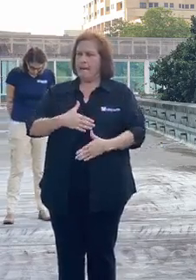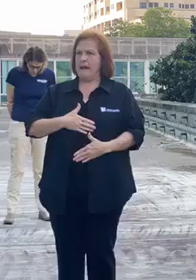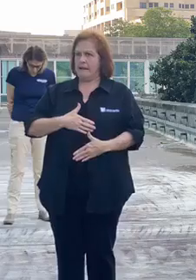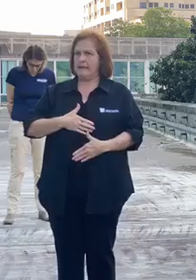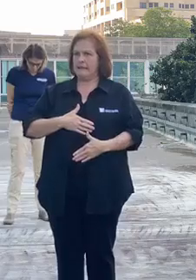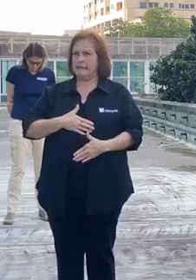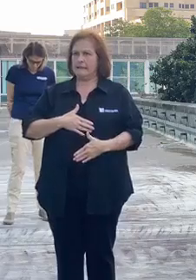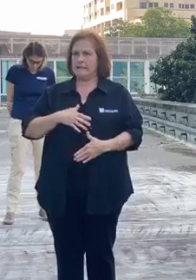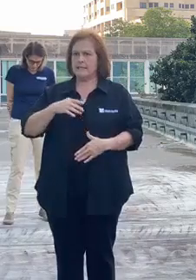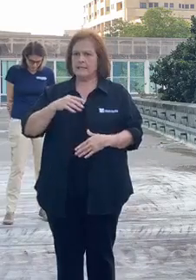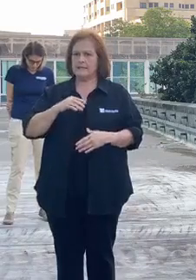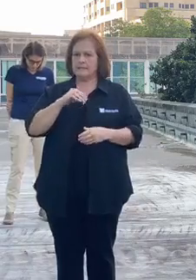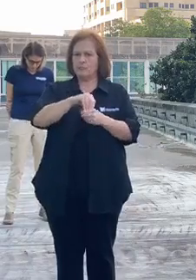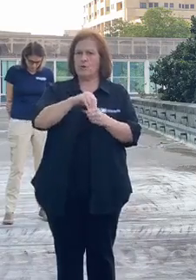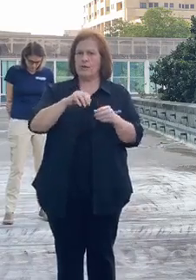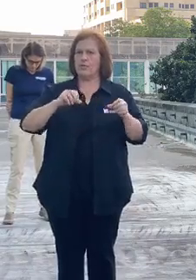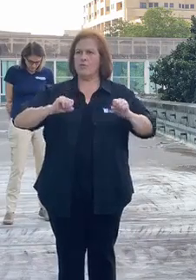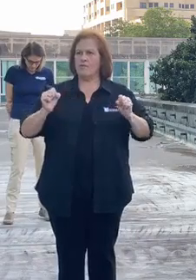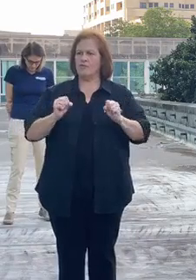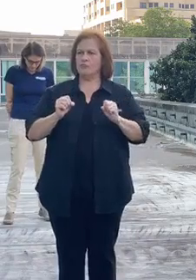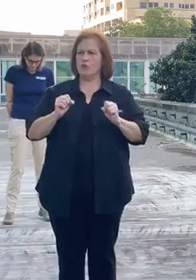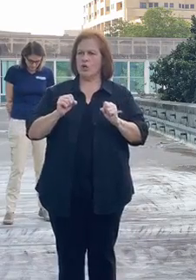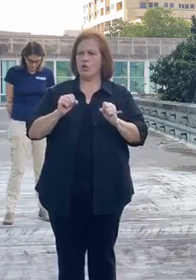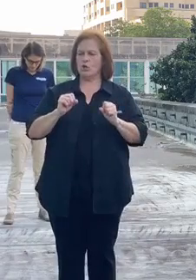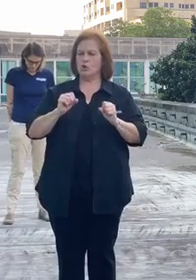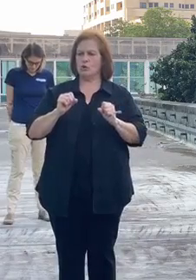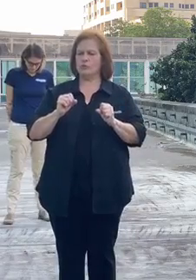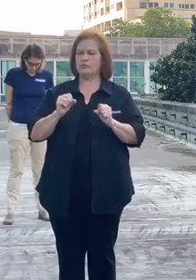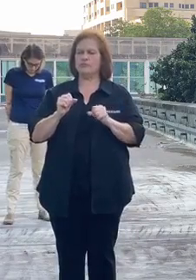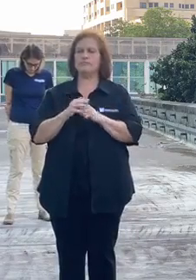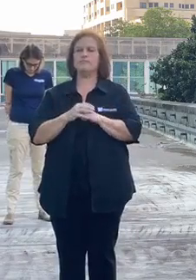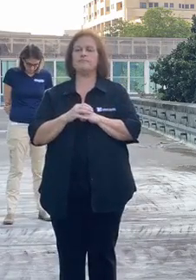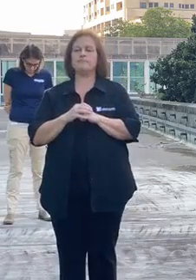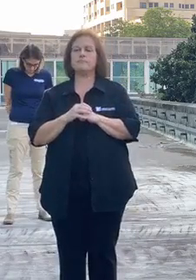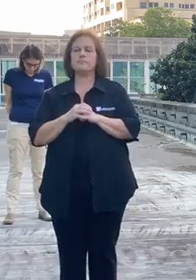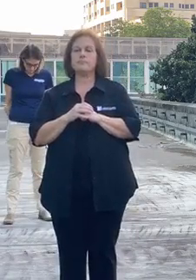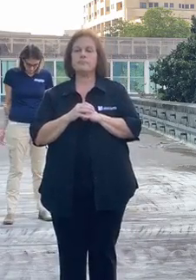as needed when it comes to caring for the dead.